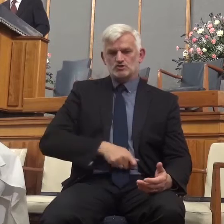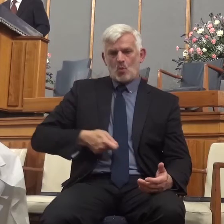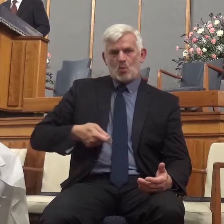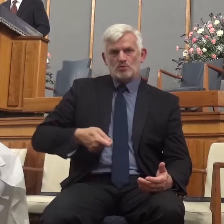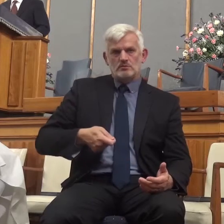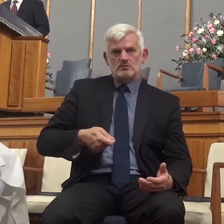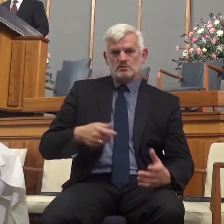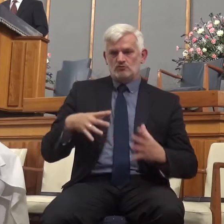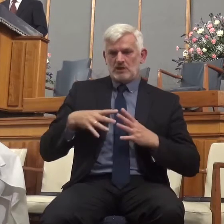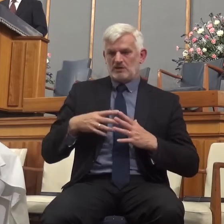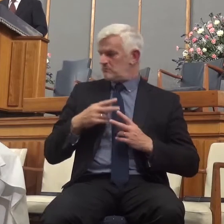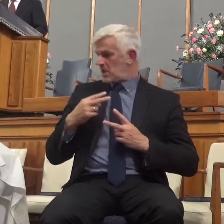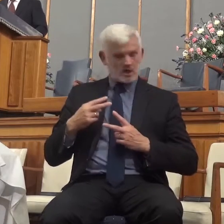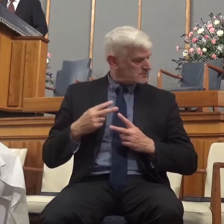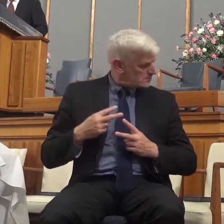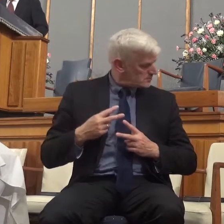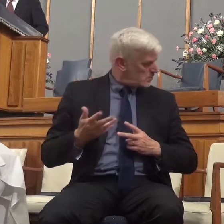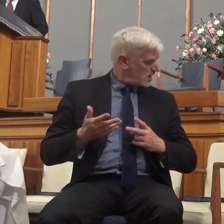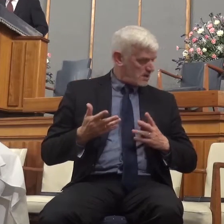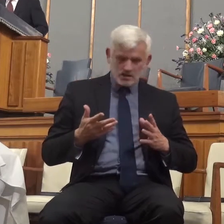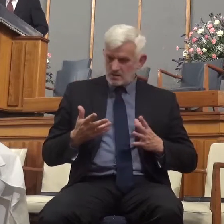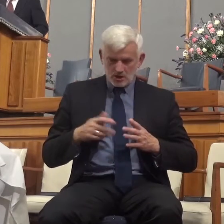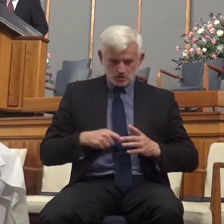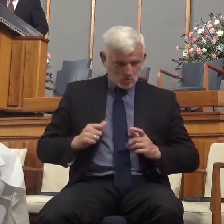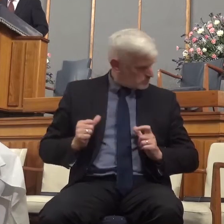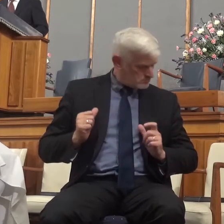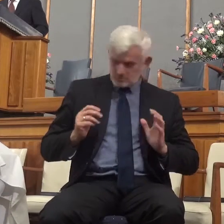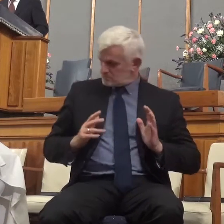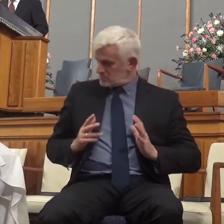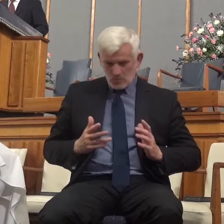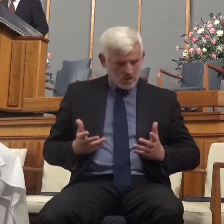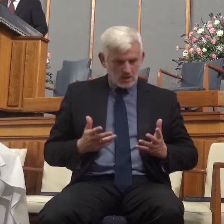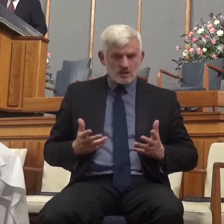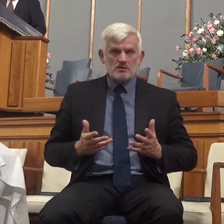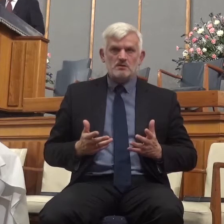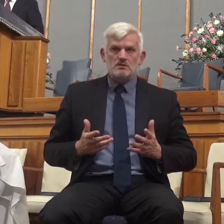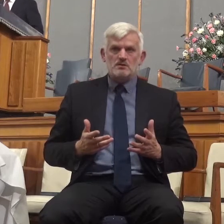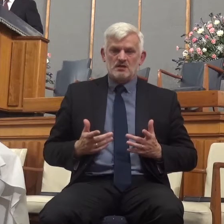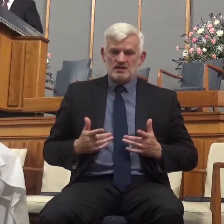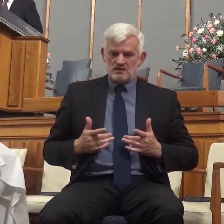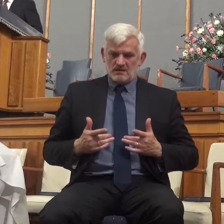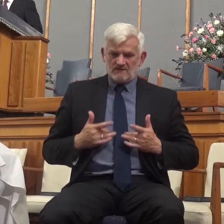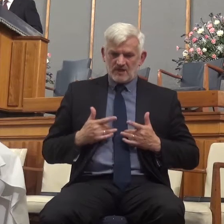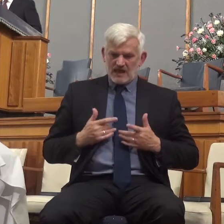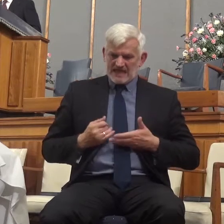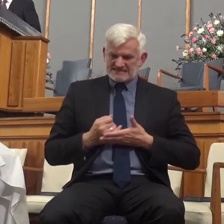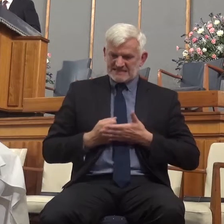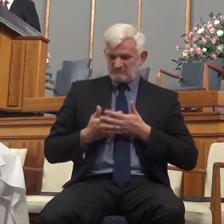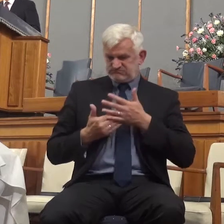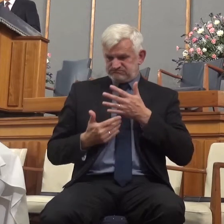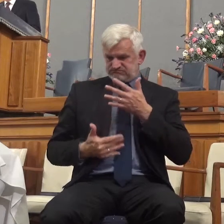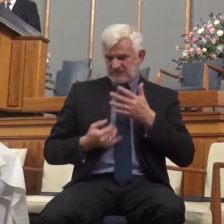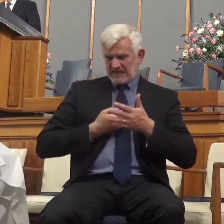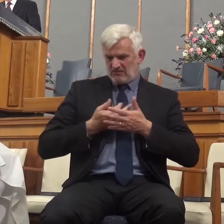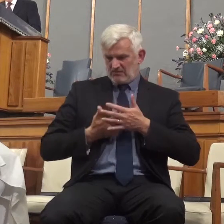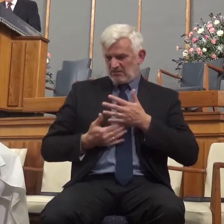head. You go to the end of life and into judgment with this sin record and guilt